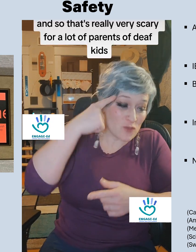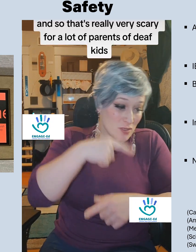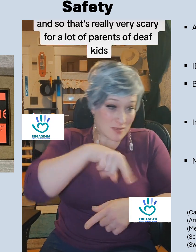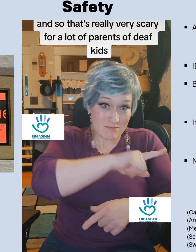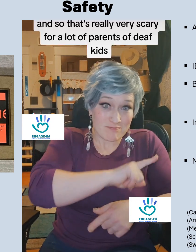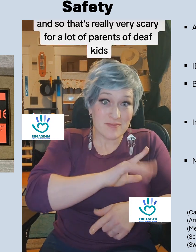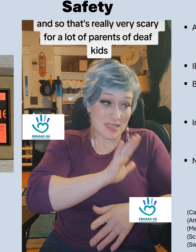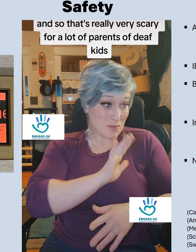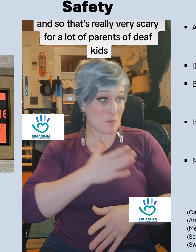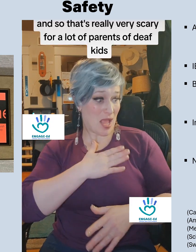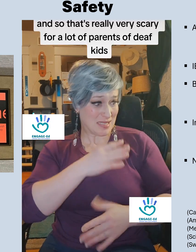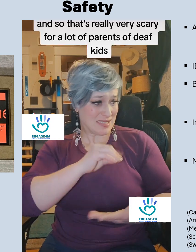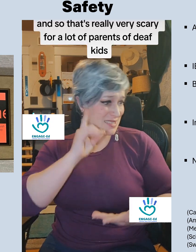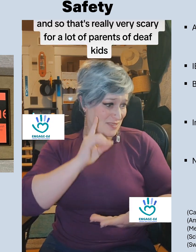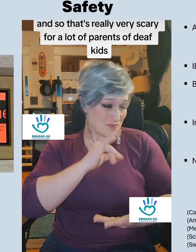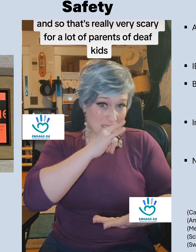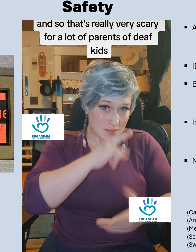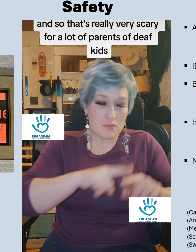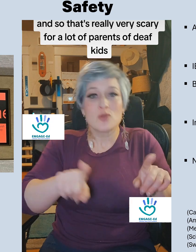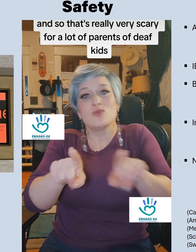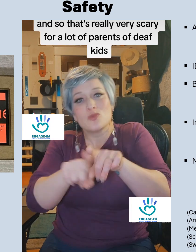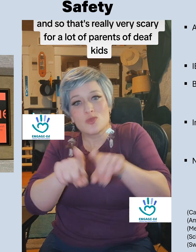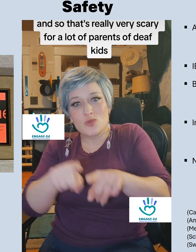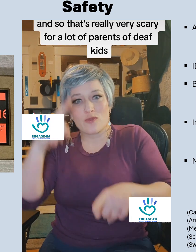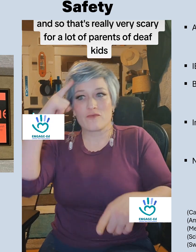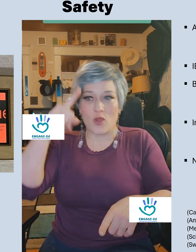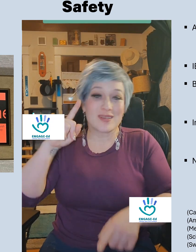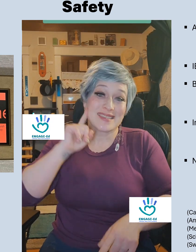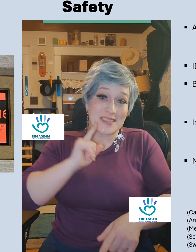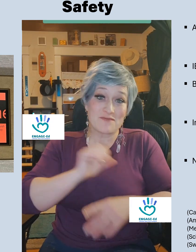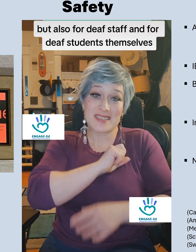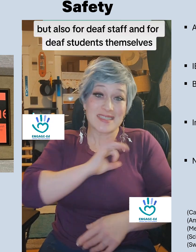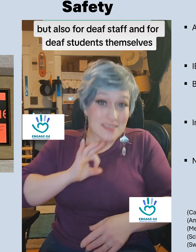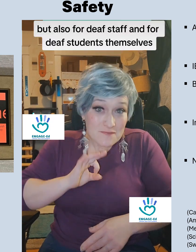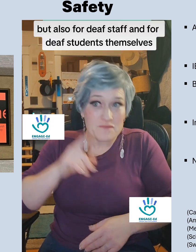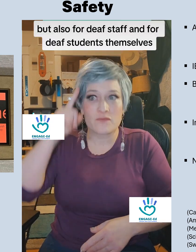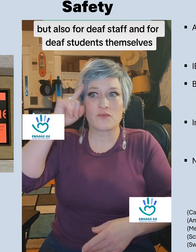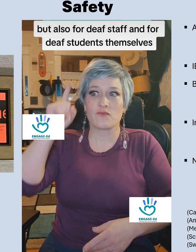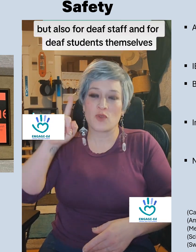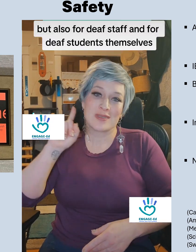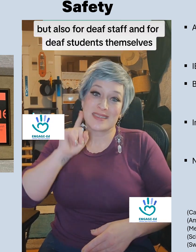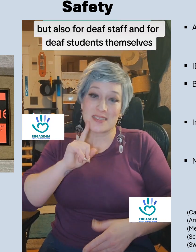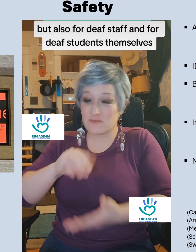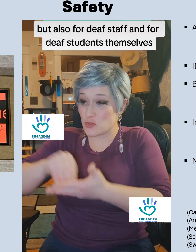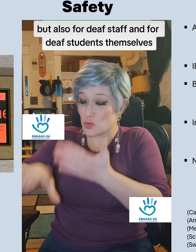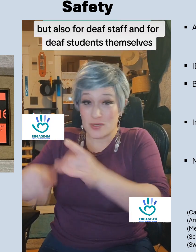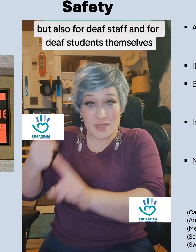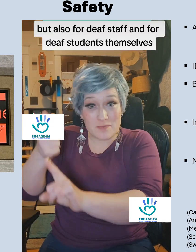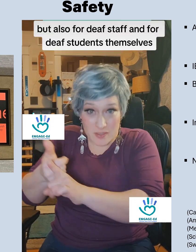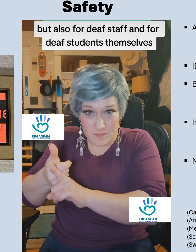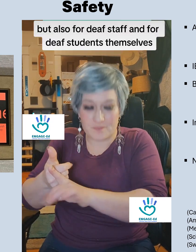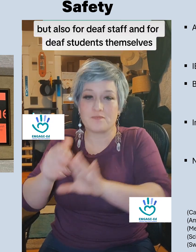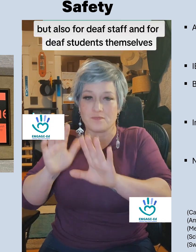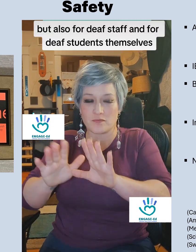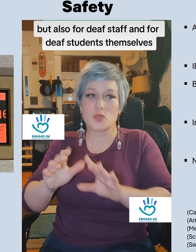really very scary for a lot of parents of deaf kids, but also for deaf staff and for deaf